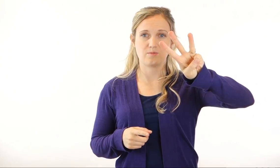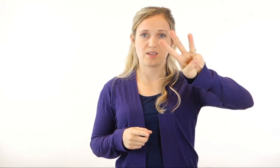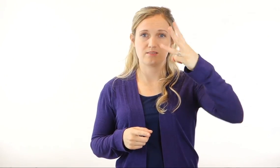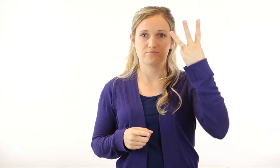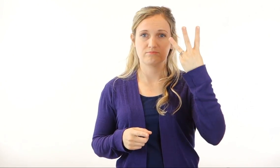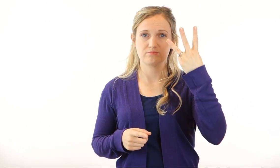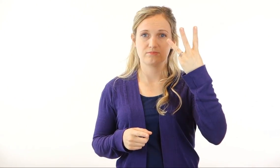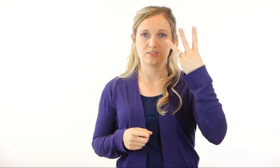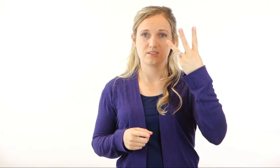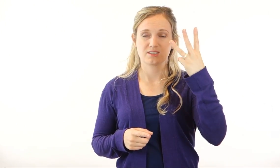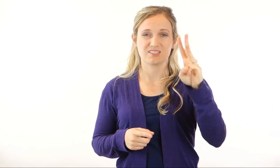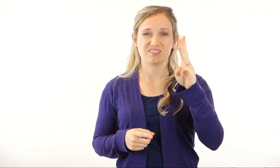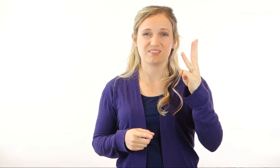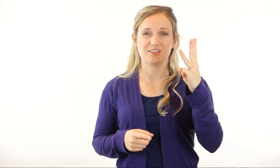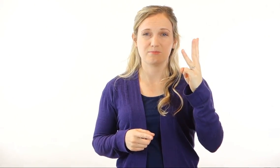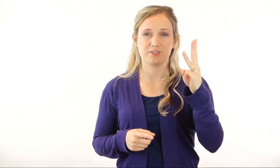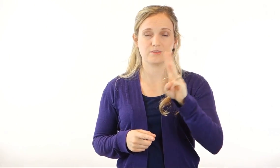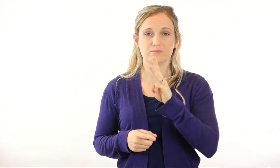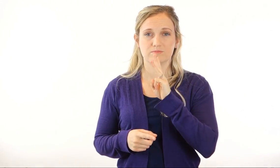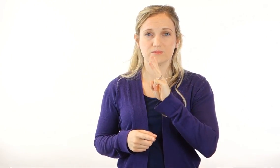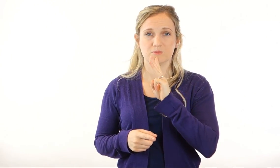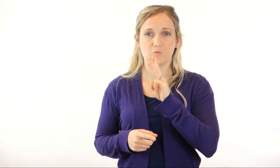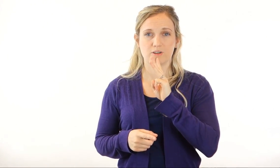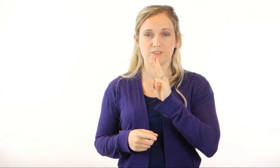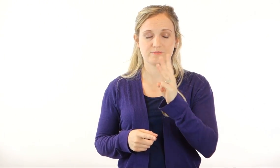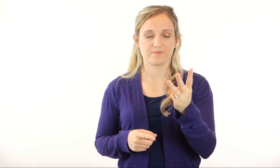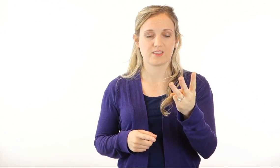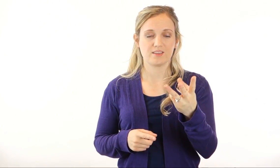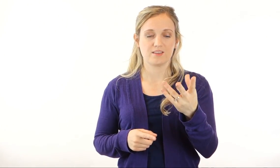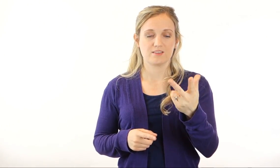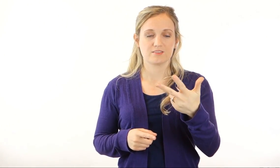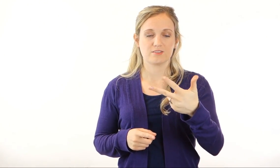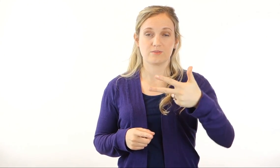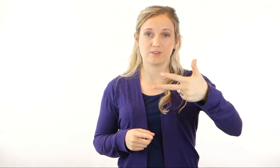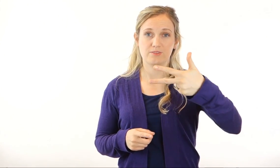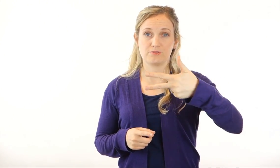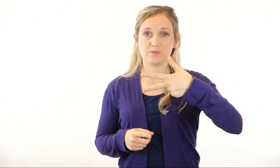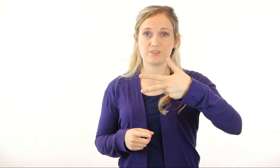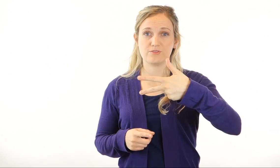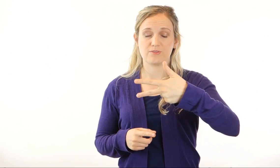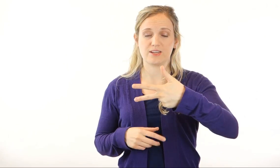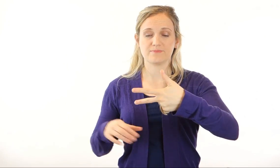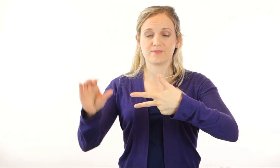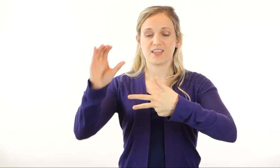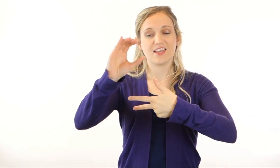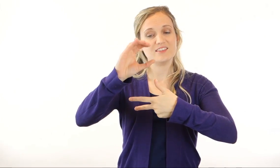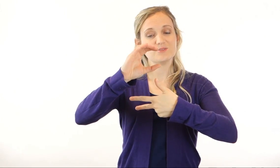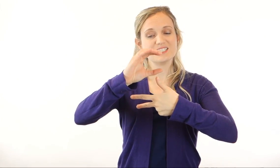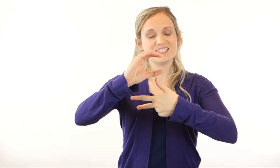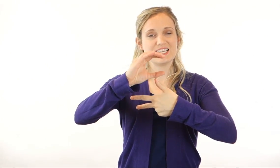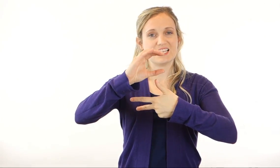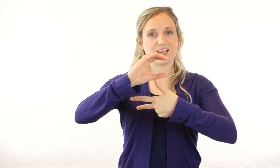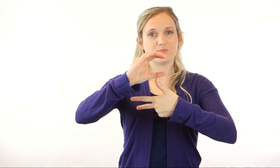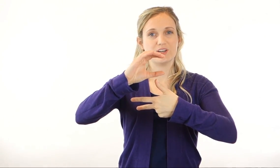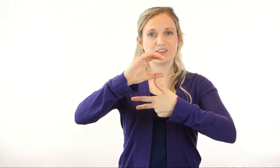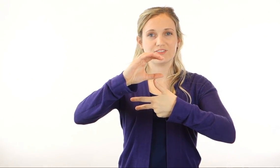way. Because this is W. It's water. So you want to do 3. And then do a C and put it on your